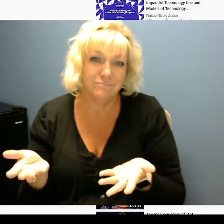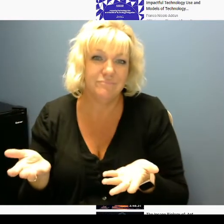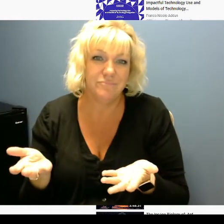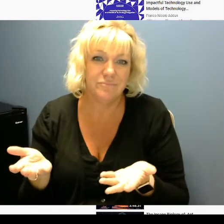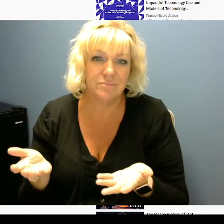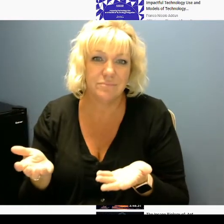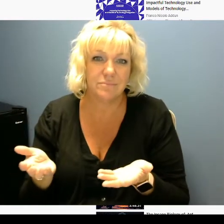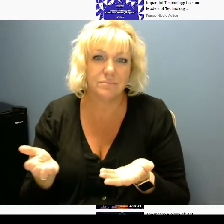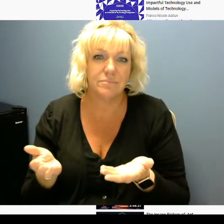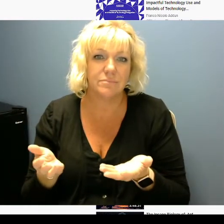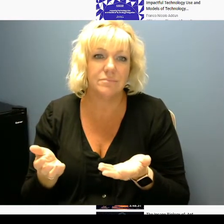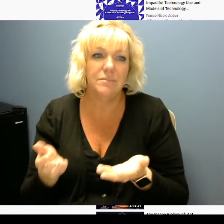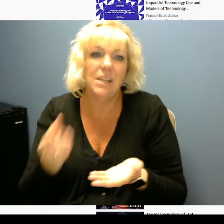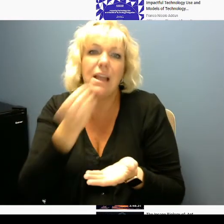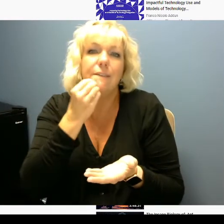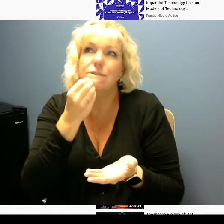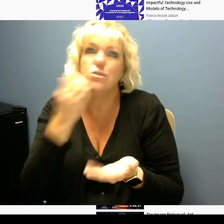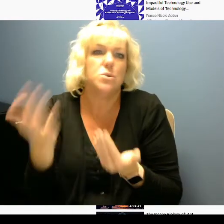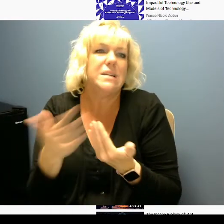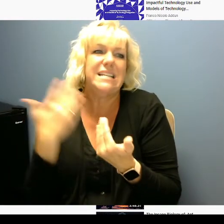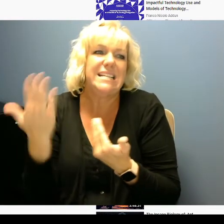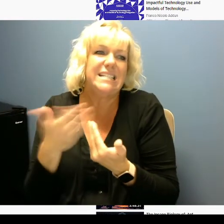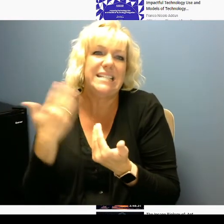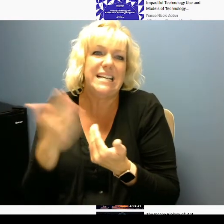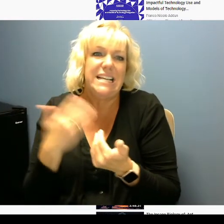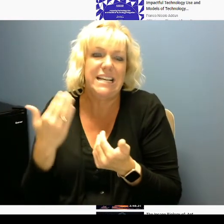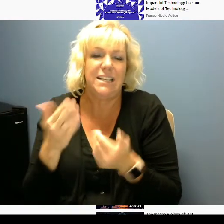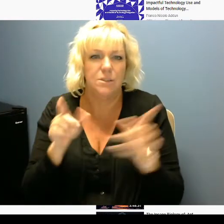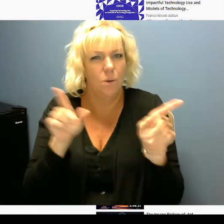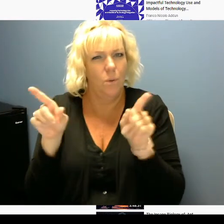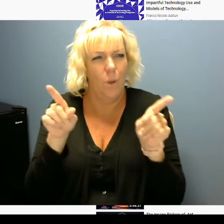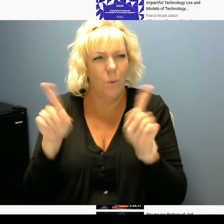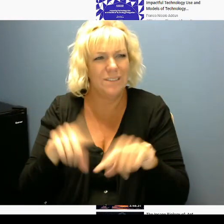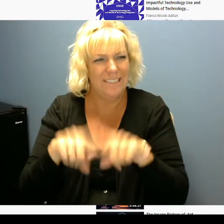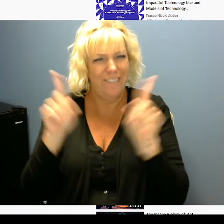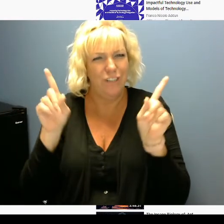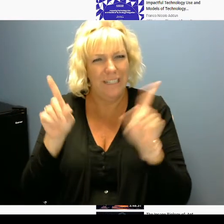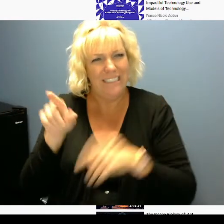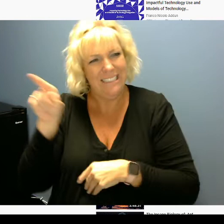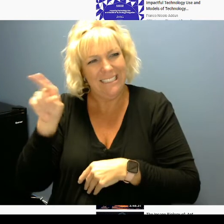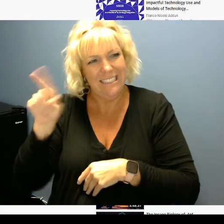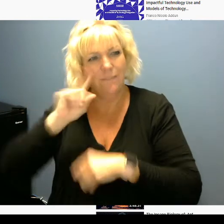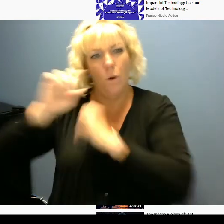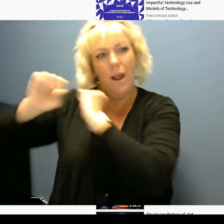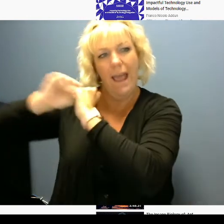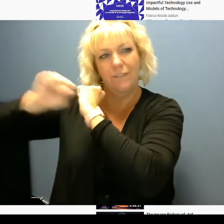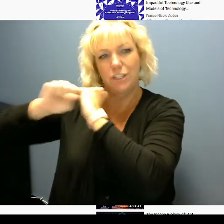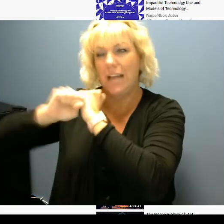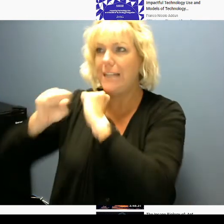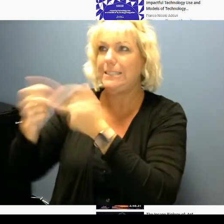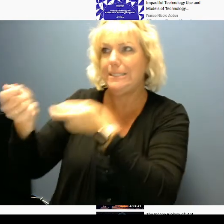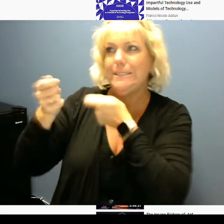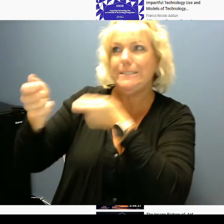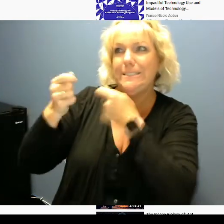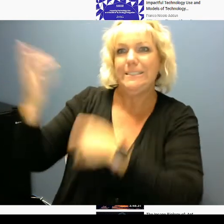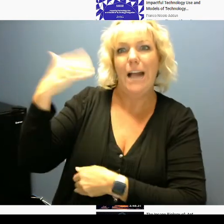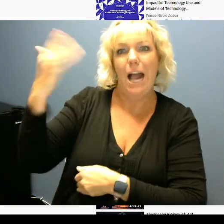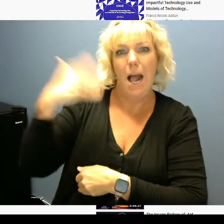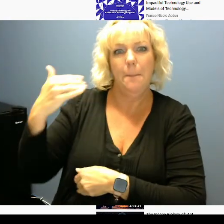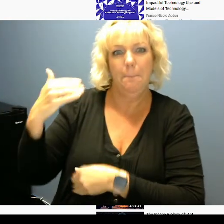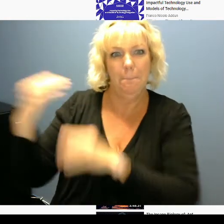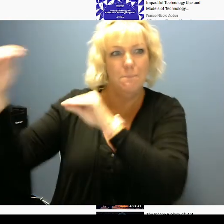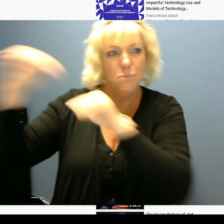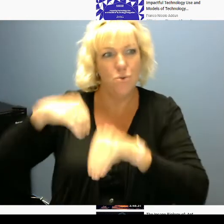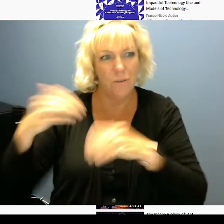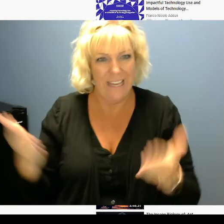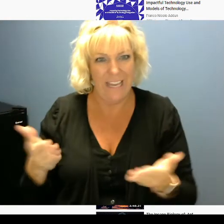food just like falls in their lap. Right? Again, there's just a bounty here in the New World. You've got to come, it seems to be saying. And then too,